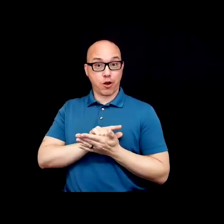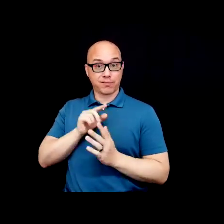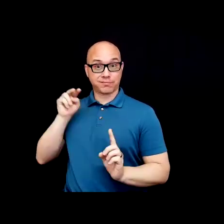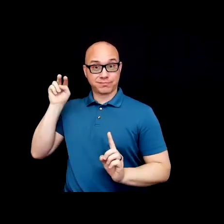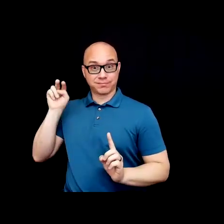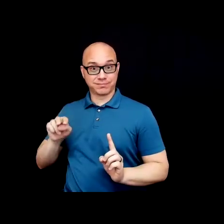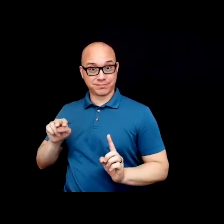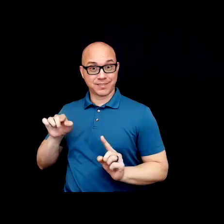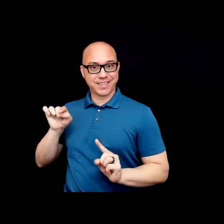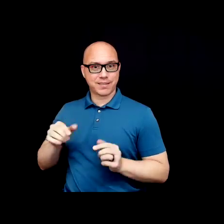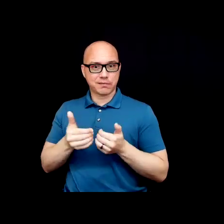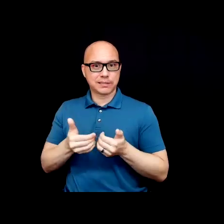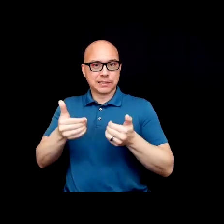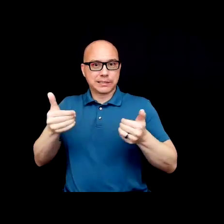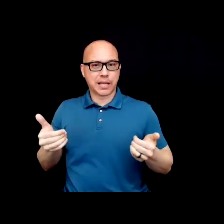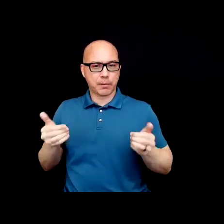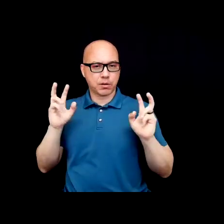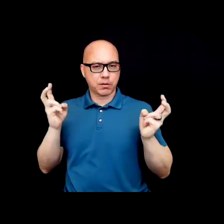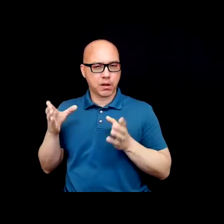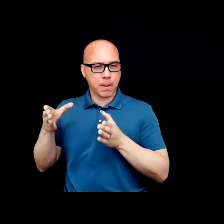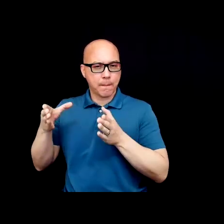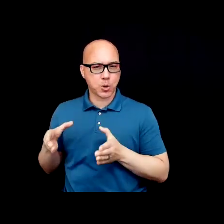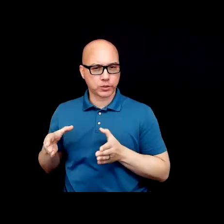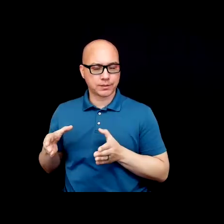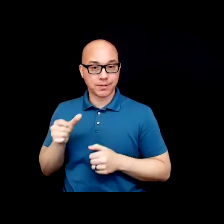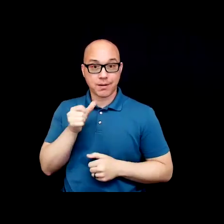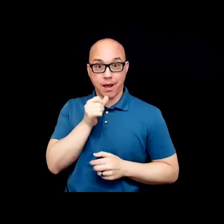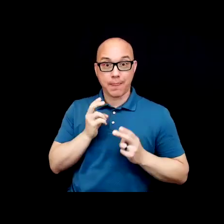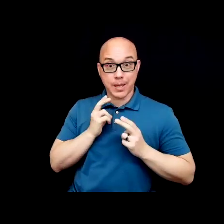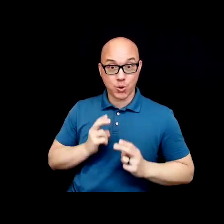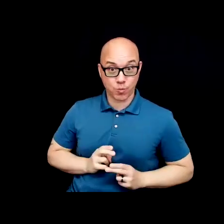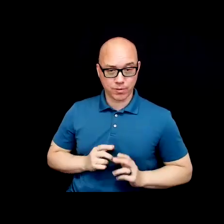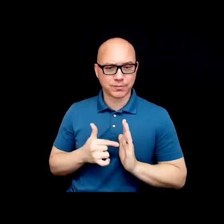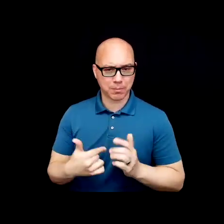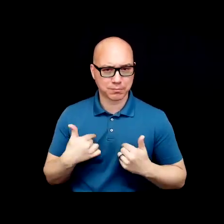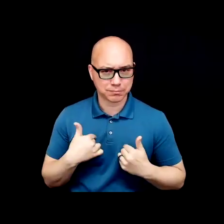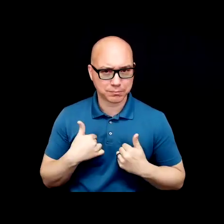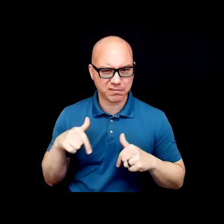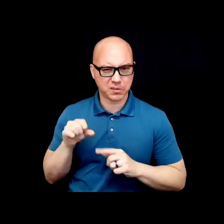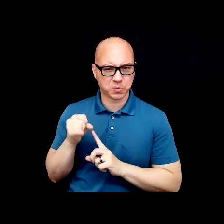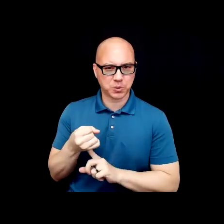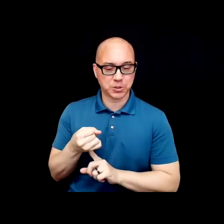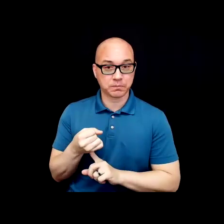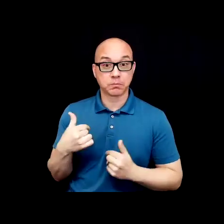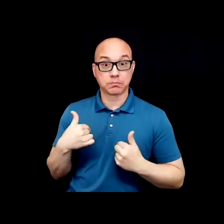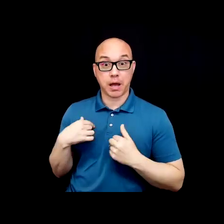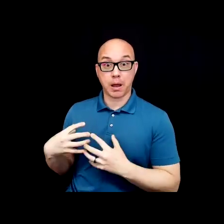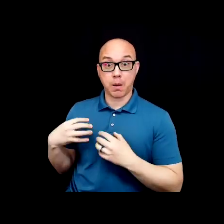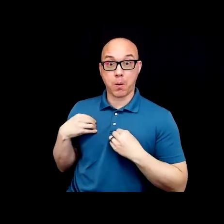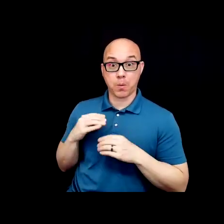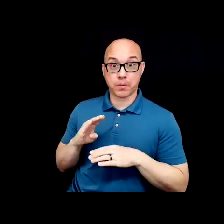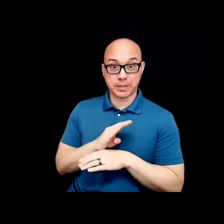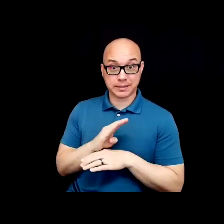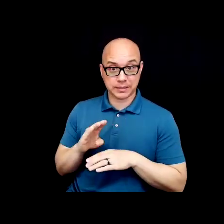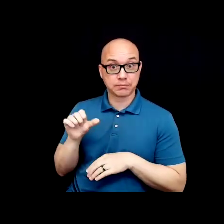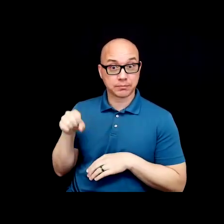separate from the human being, in this case, me, who's owns the business.